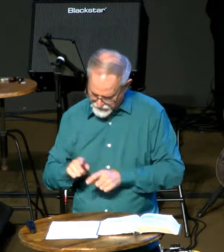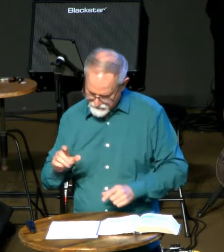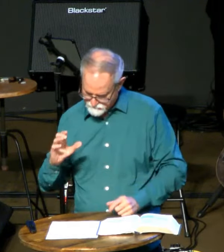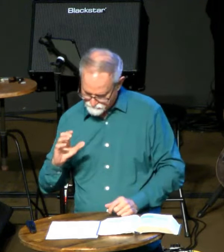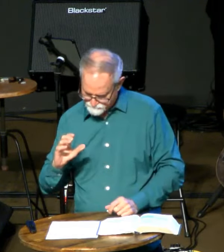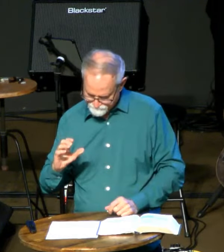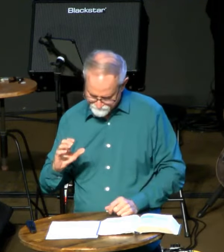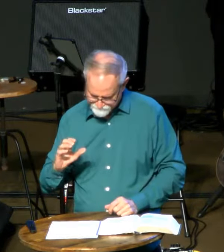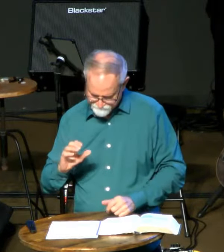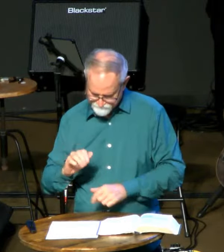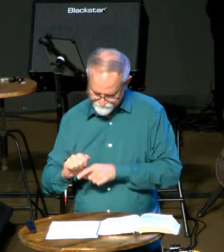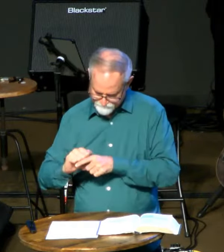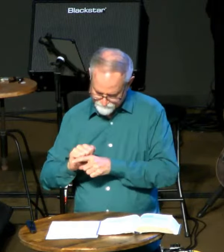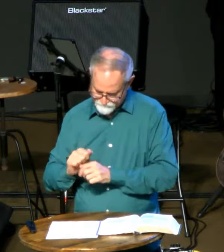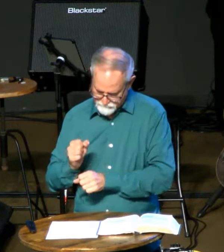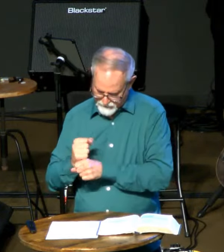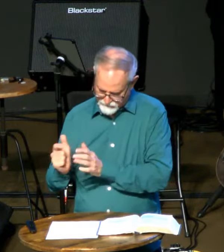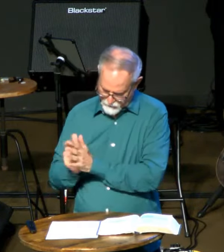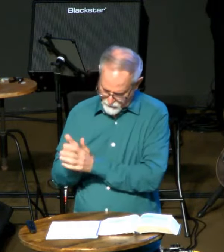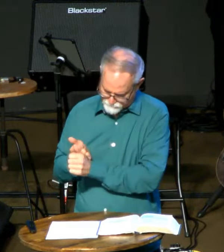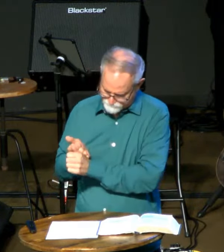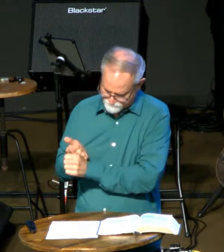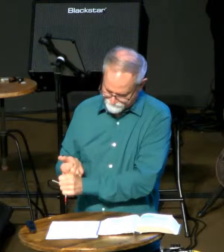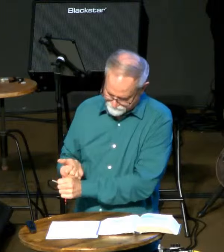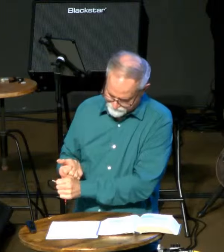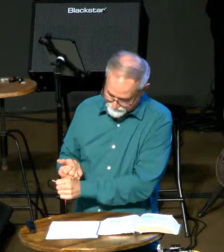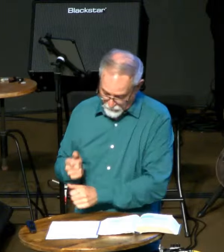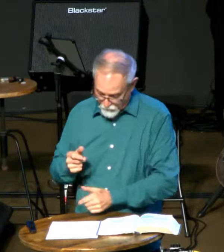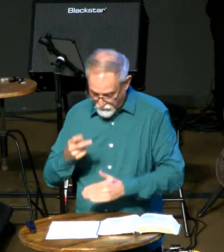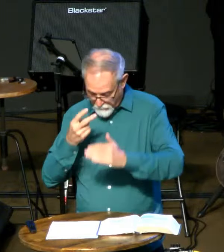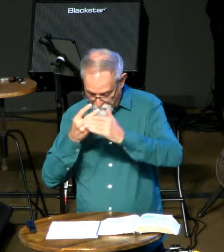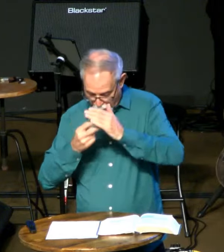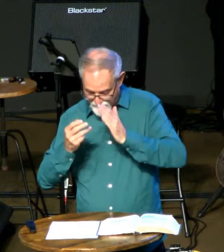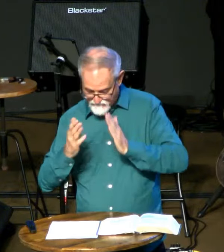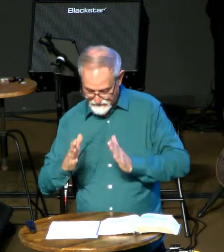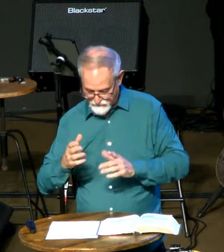And Jesus said again that men